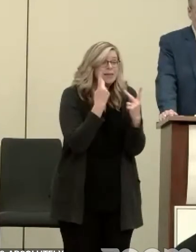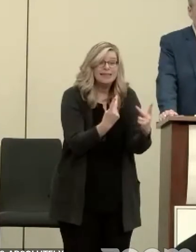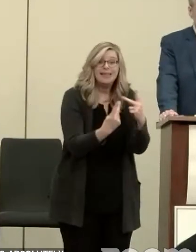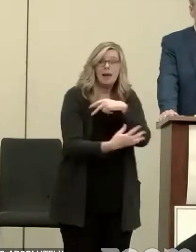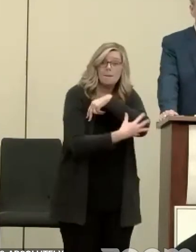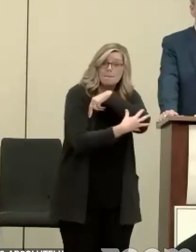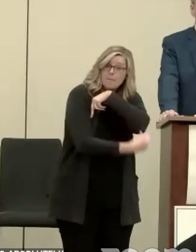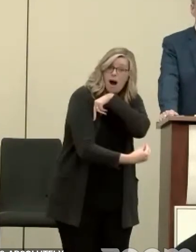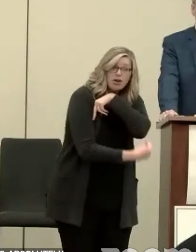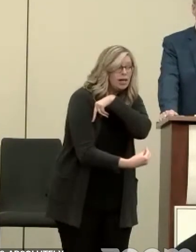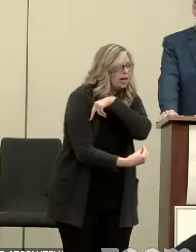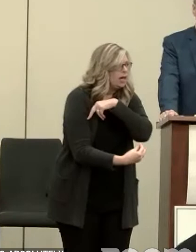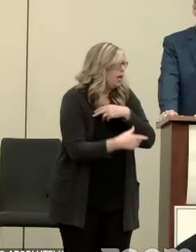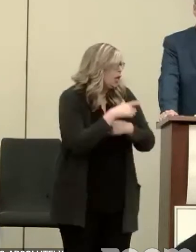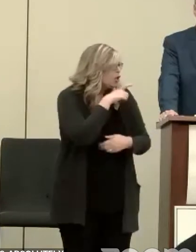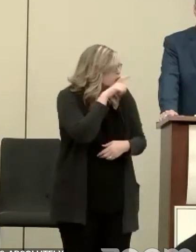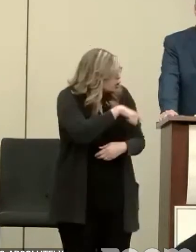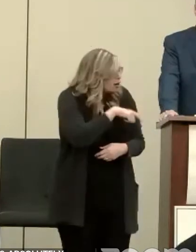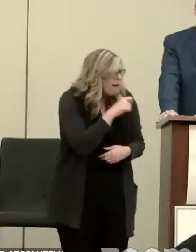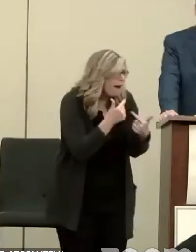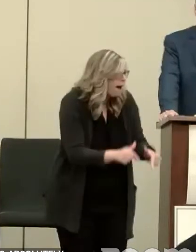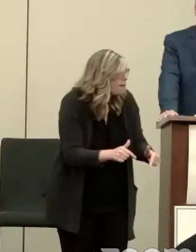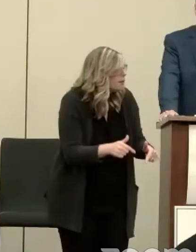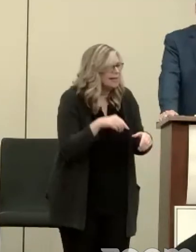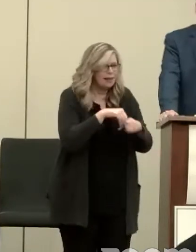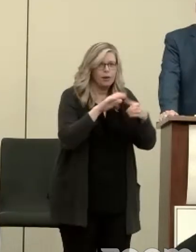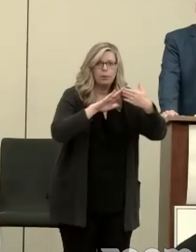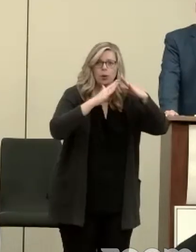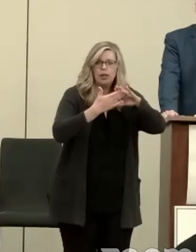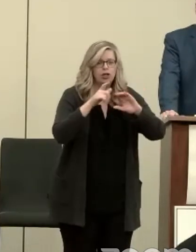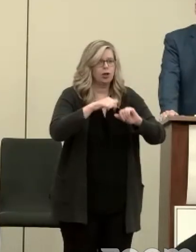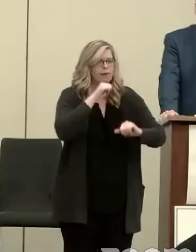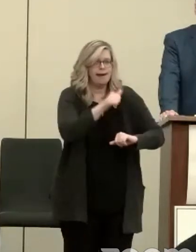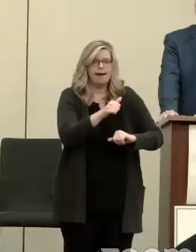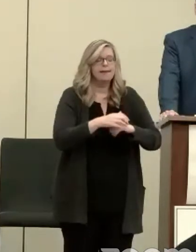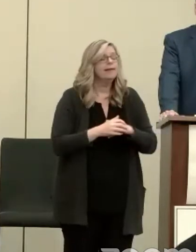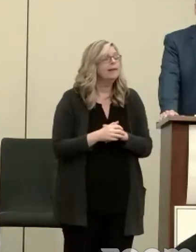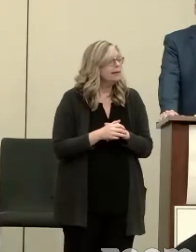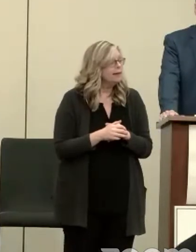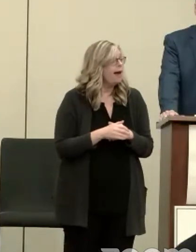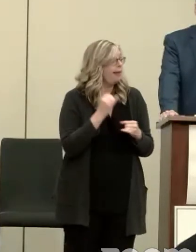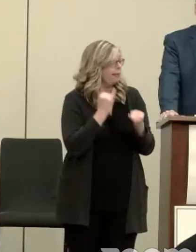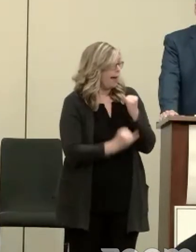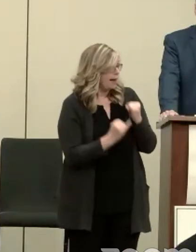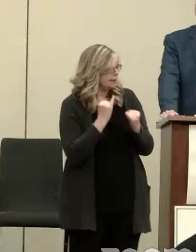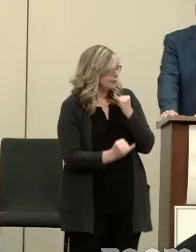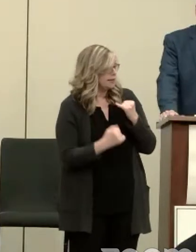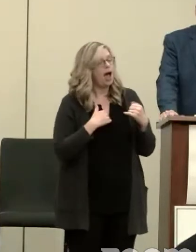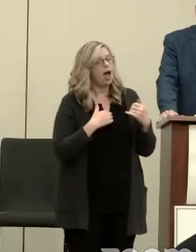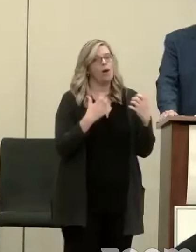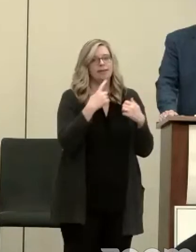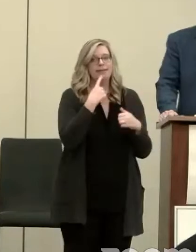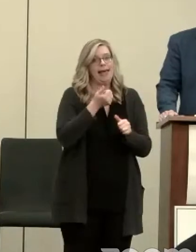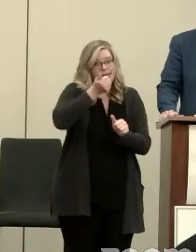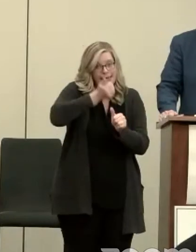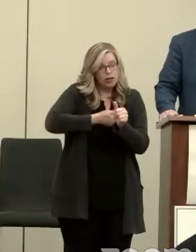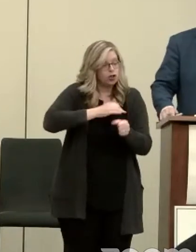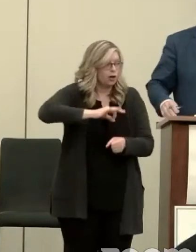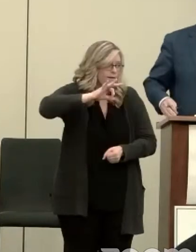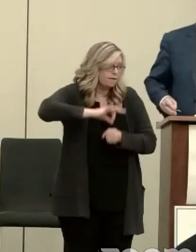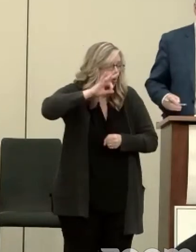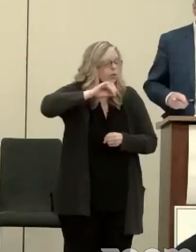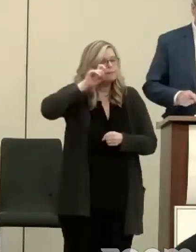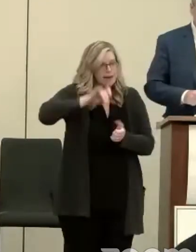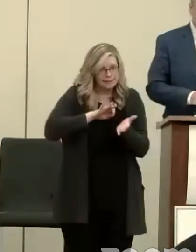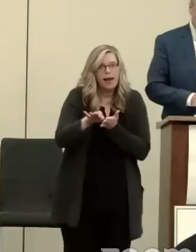in so many of our communities. So, and then the last point, I'll just say, we want to make every vote count. We